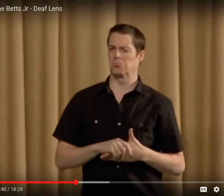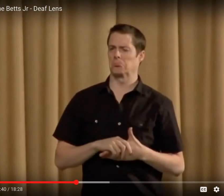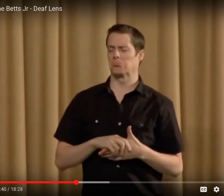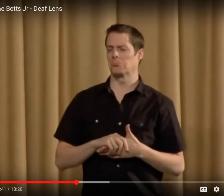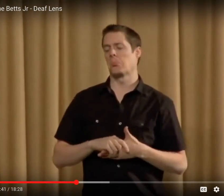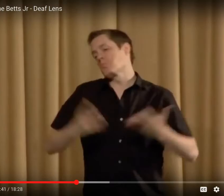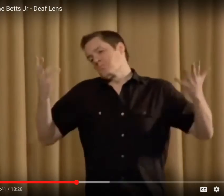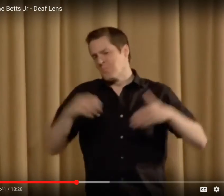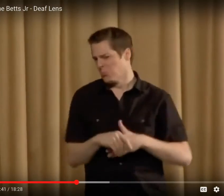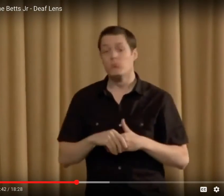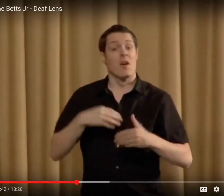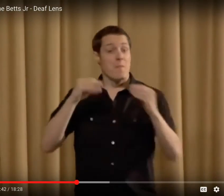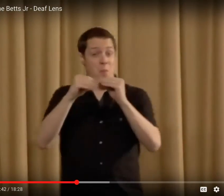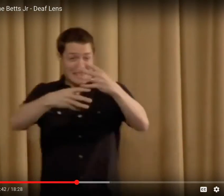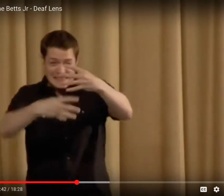Now for a deaf film,